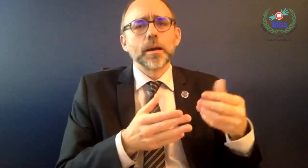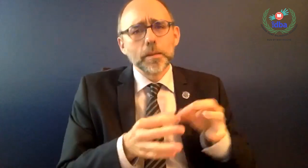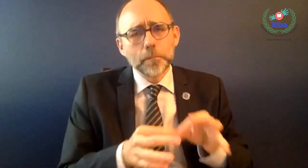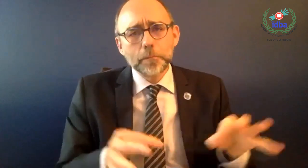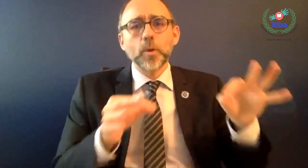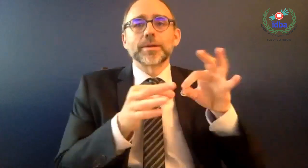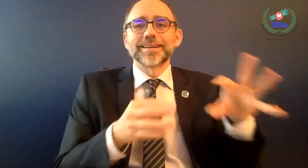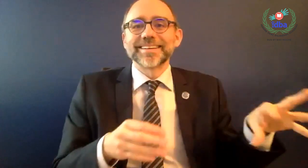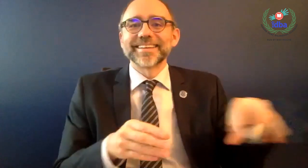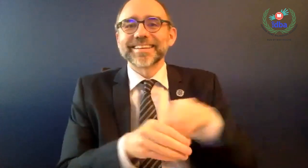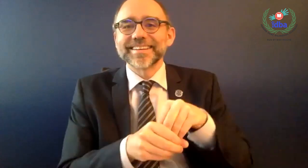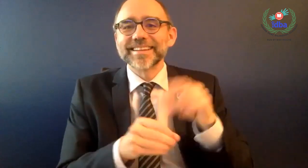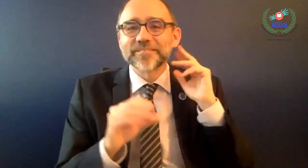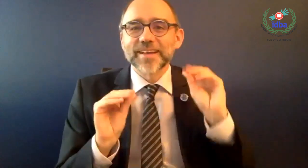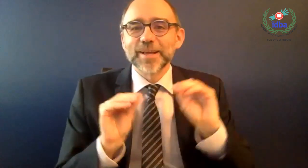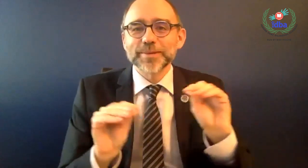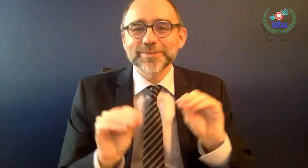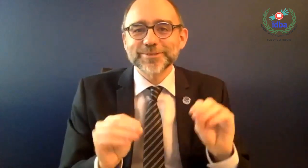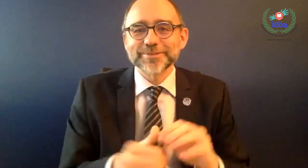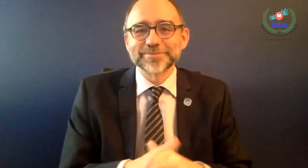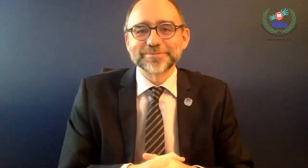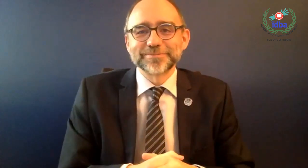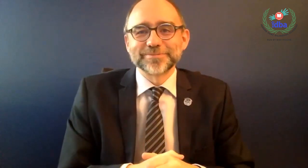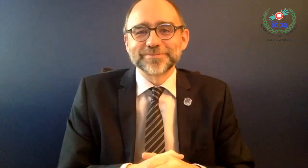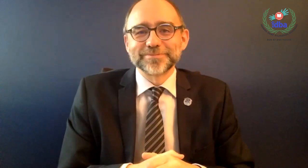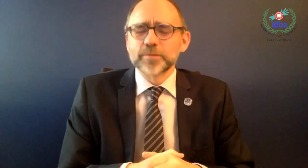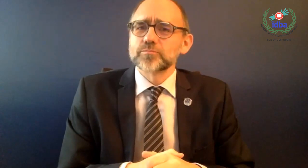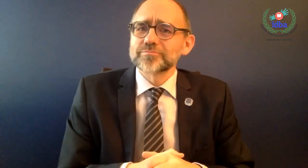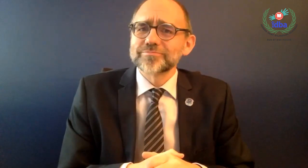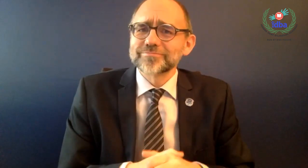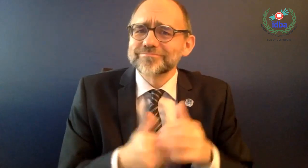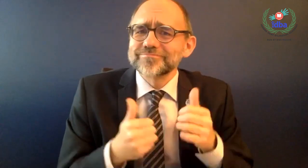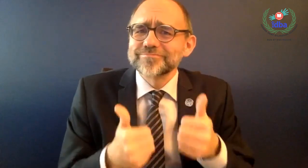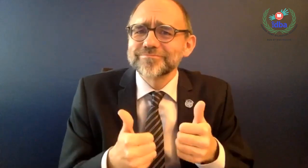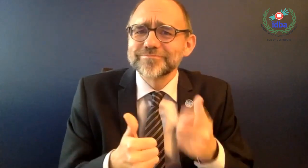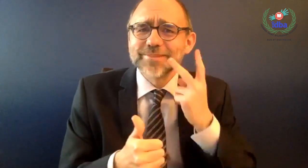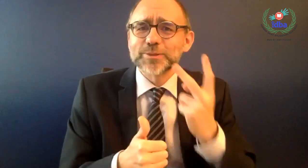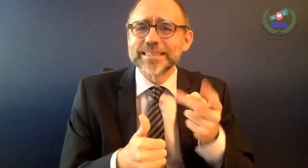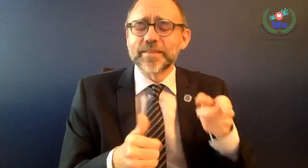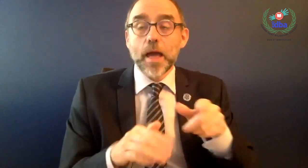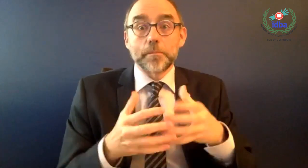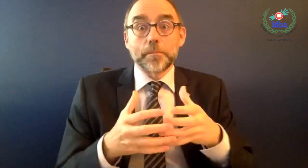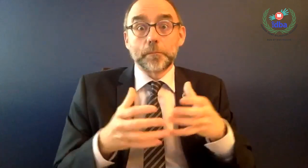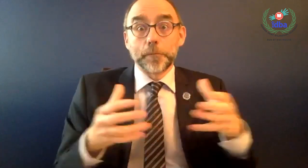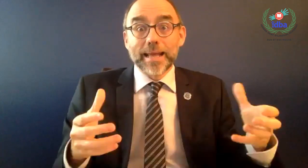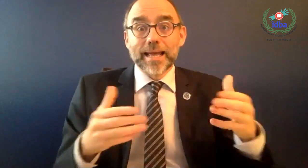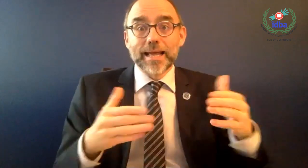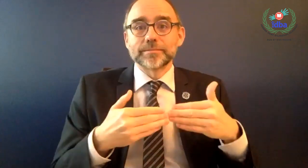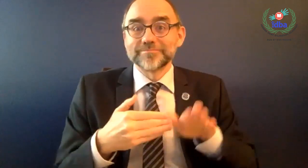it, and it is very important now to make it tangible, make it workable. So it is good to see